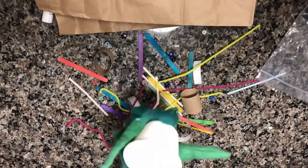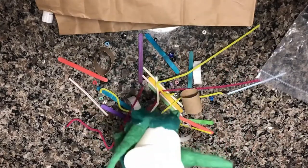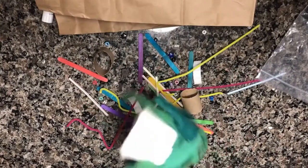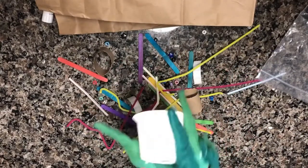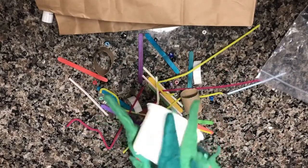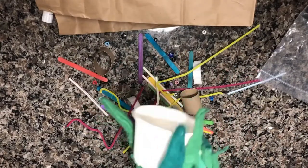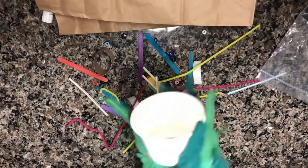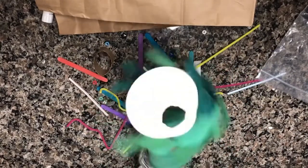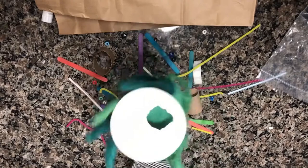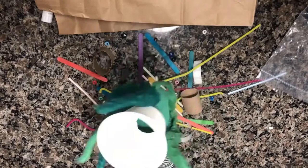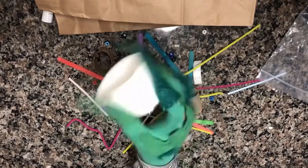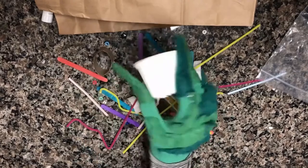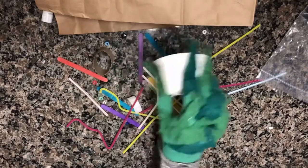With this thing.